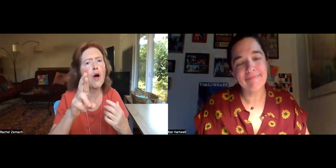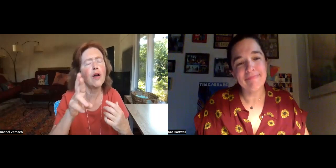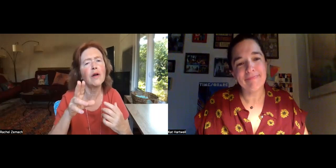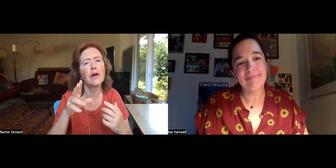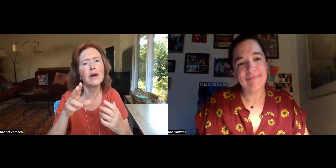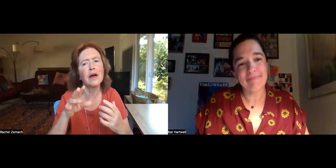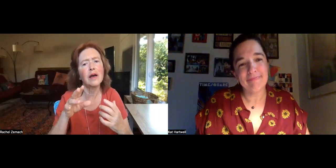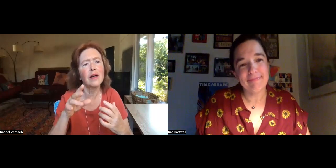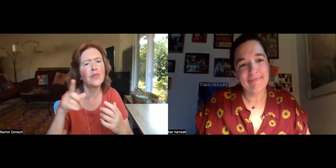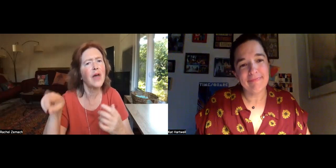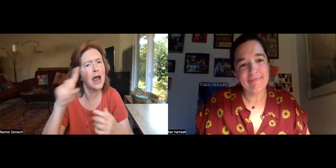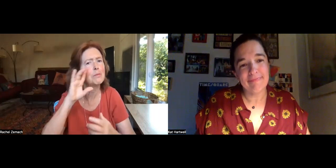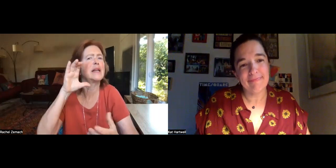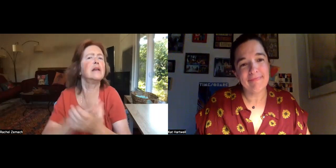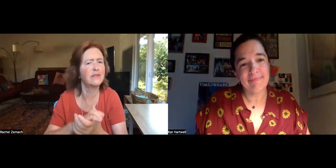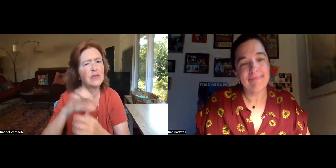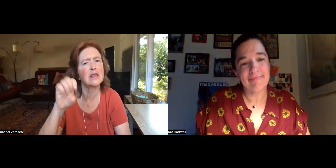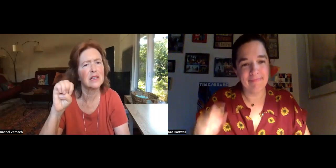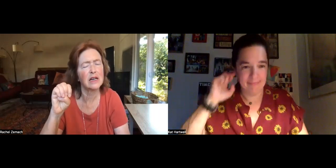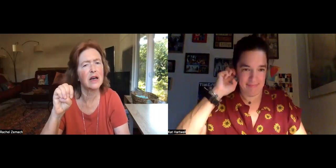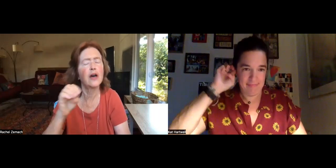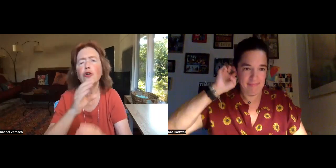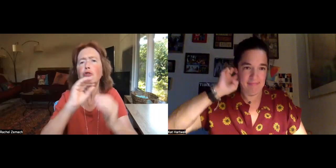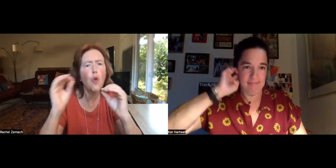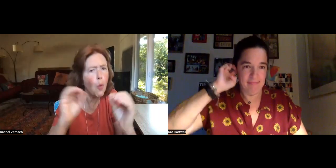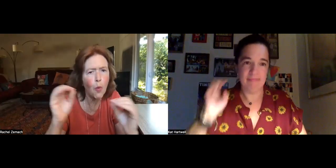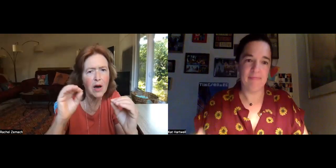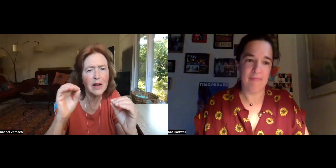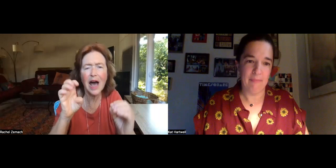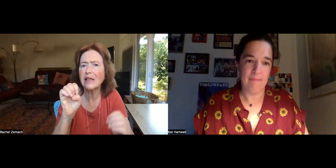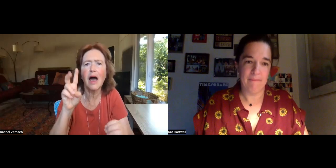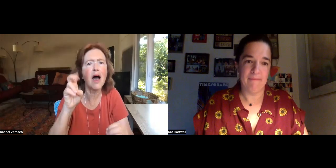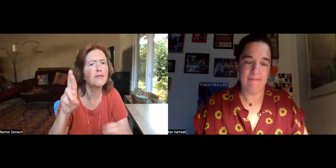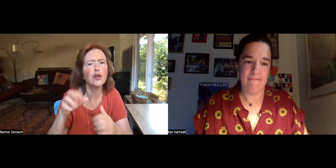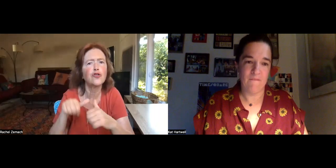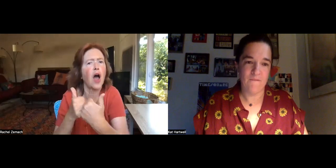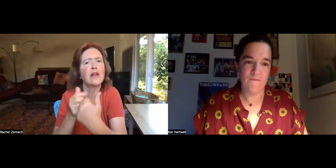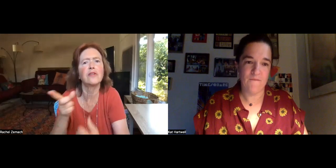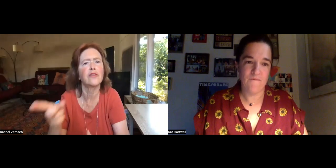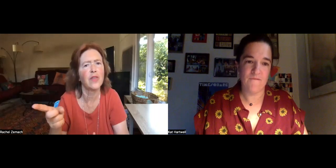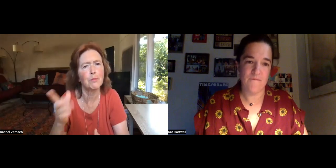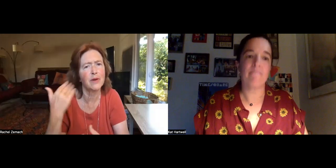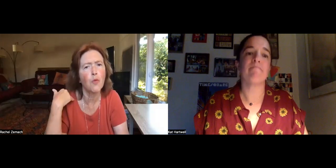Or they believe in see, no one has ever challenged them before.